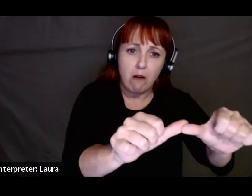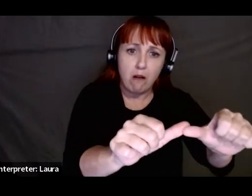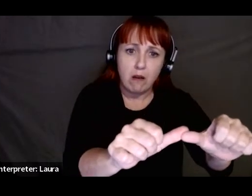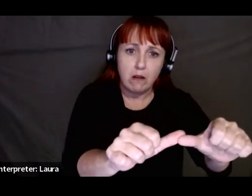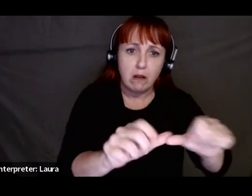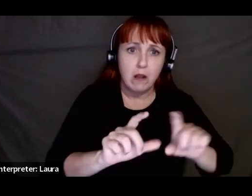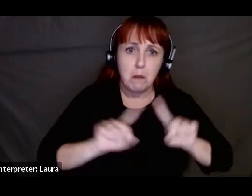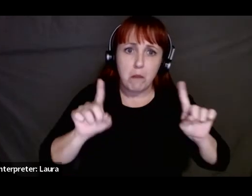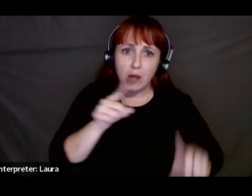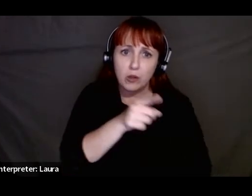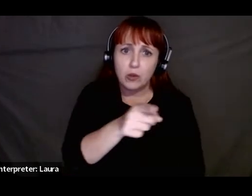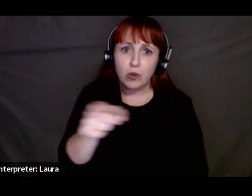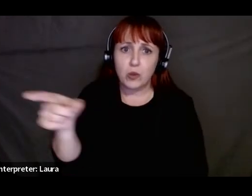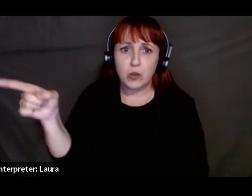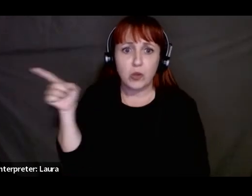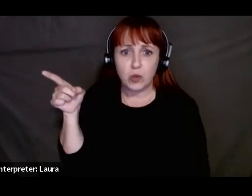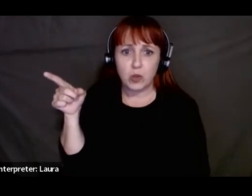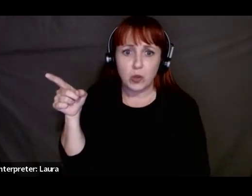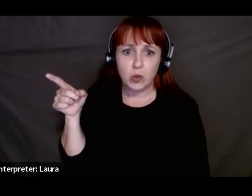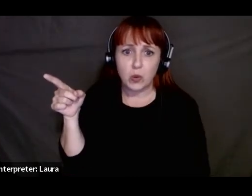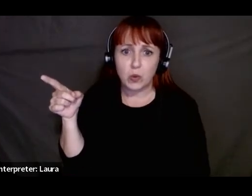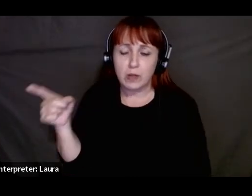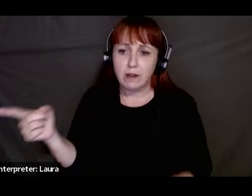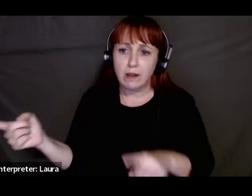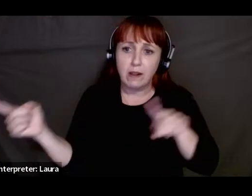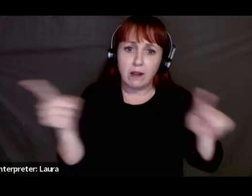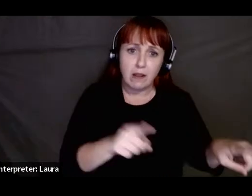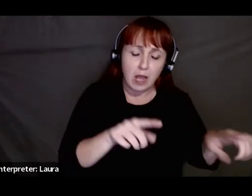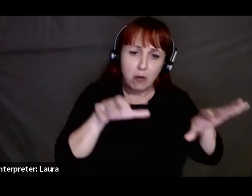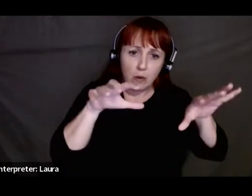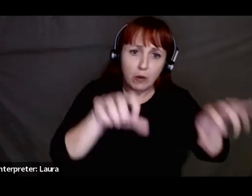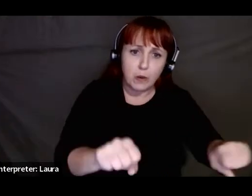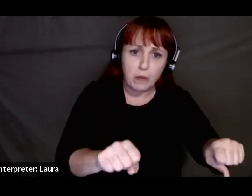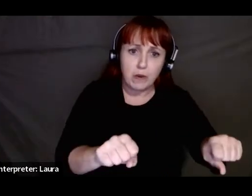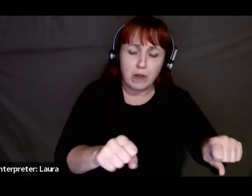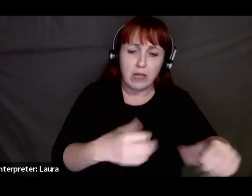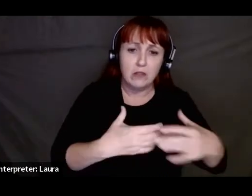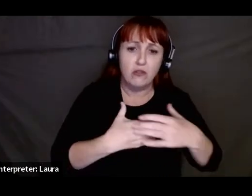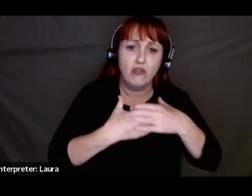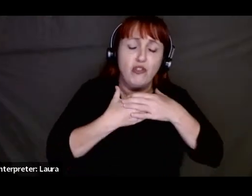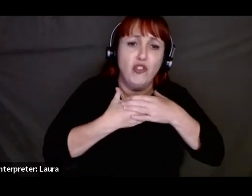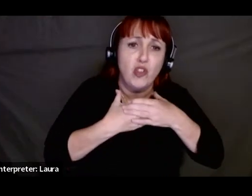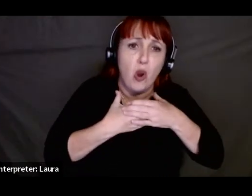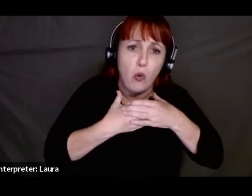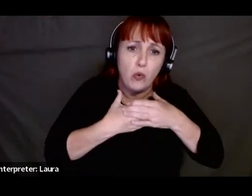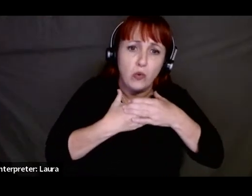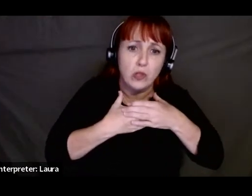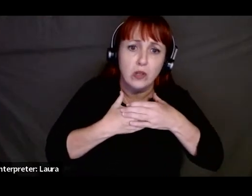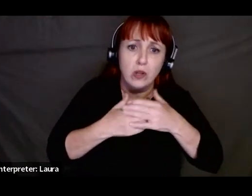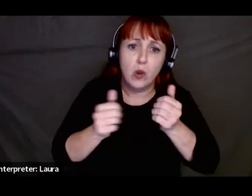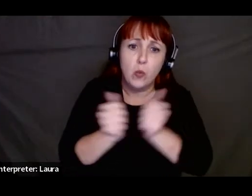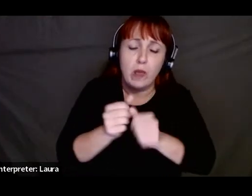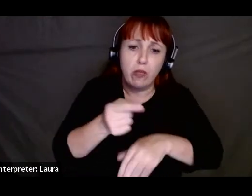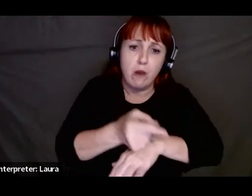For years, many men had battled and women and children to get Kahoolau back.